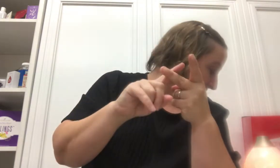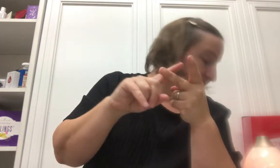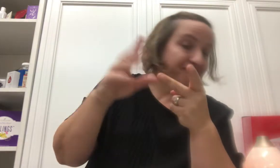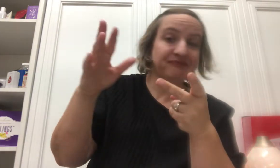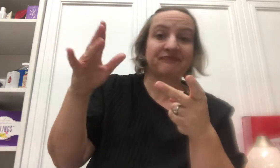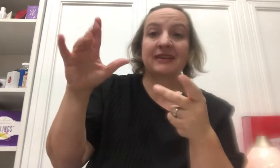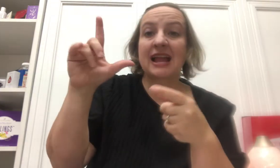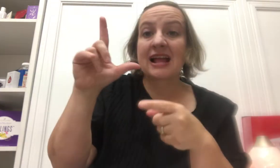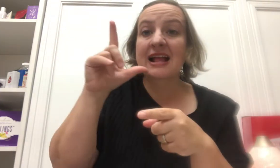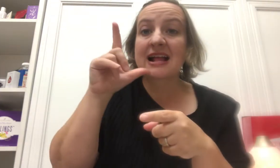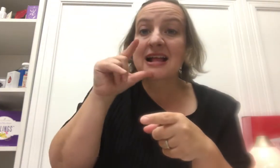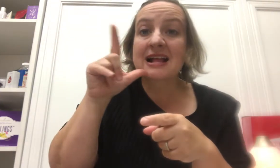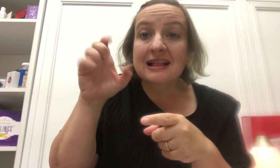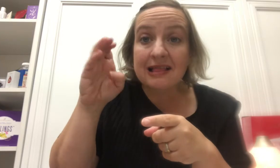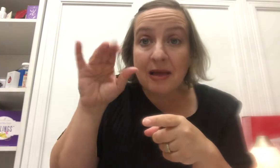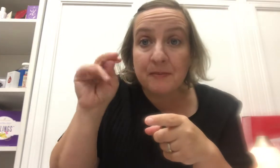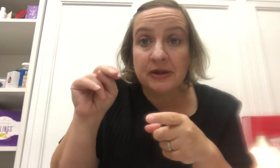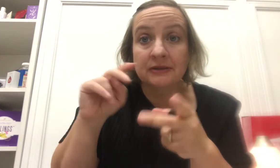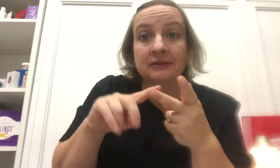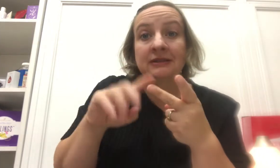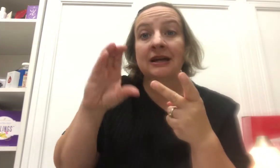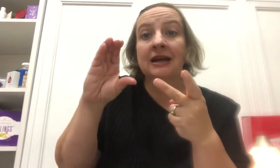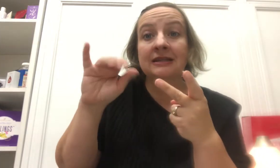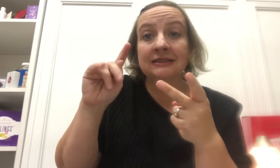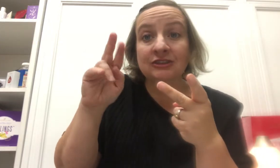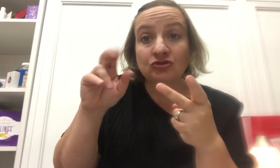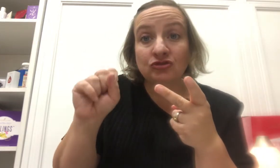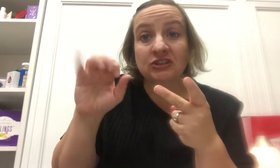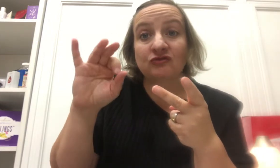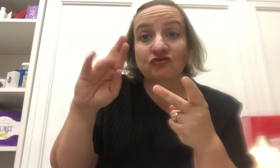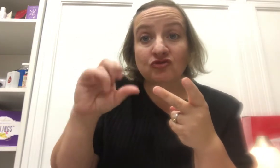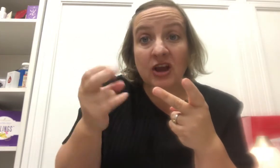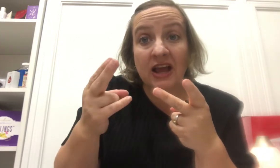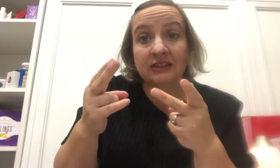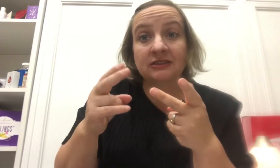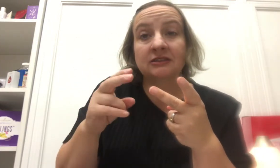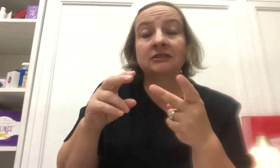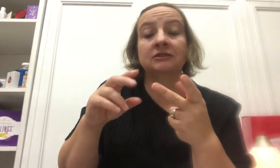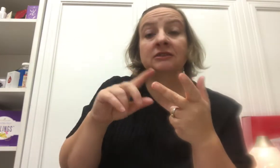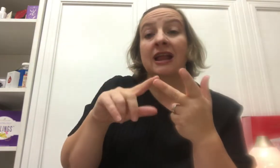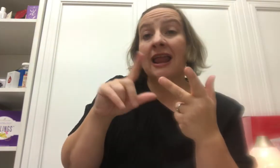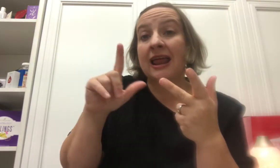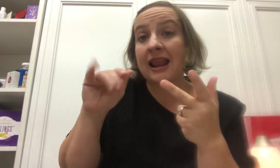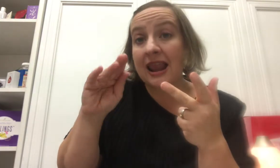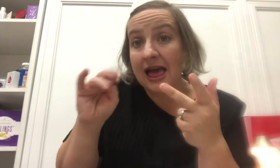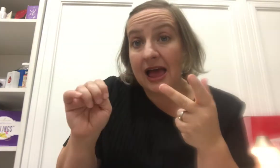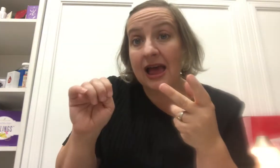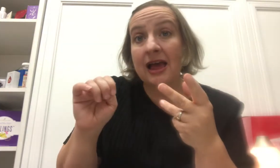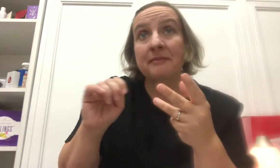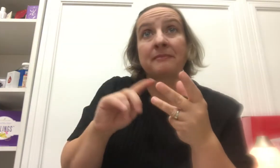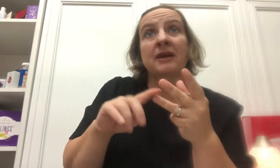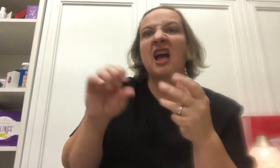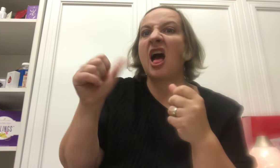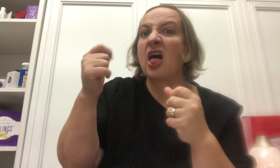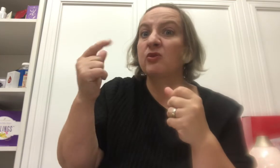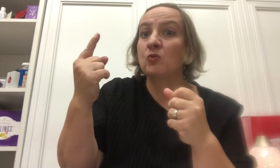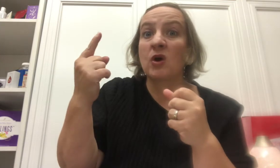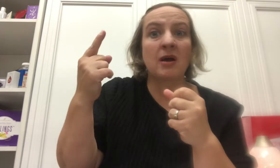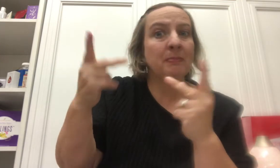citrus under your clothes. Lemon, citrus fresh, lime. And